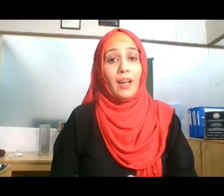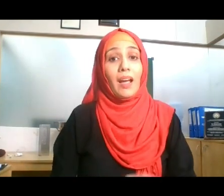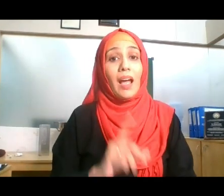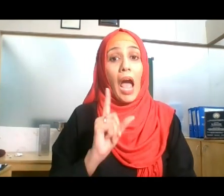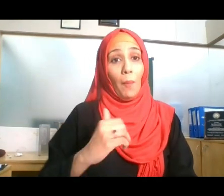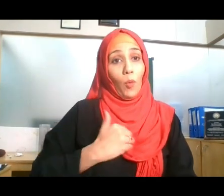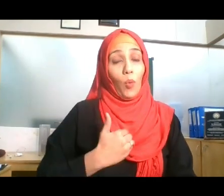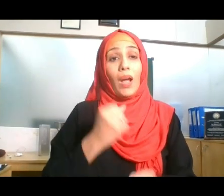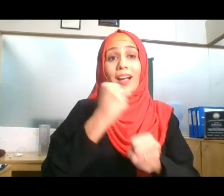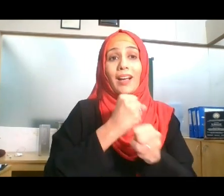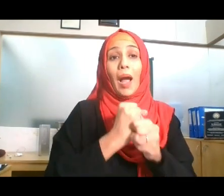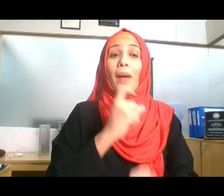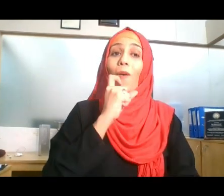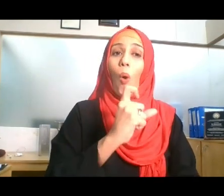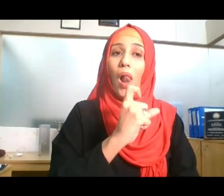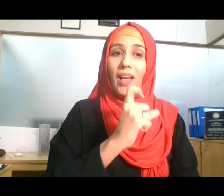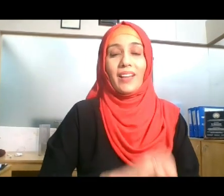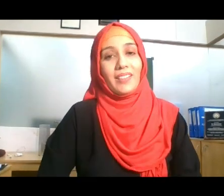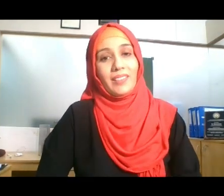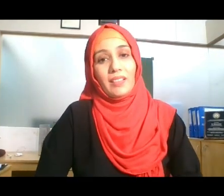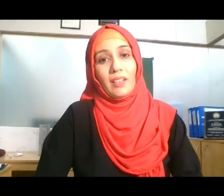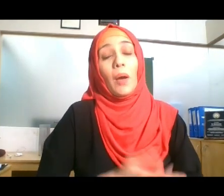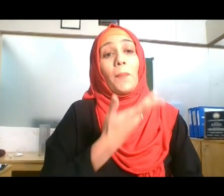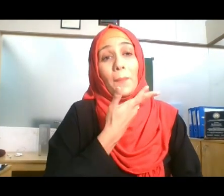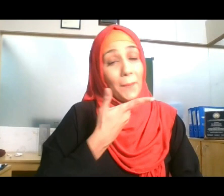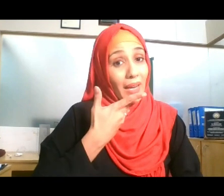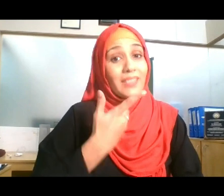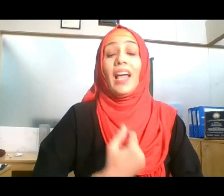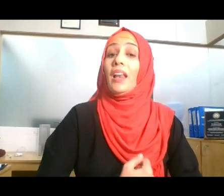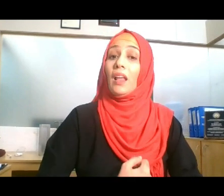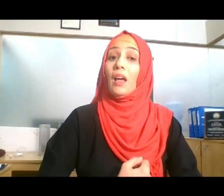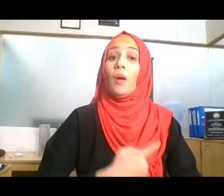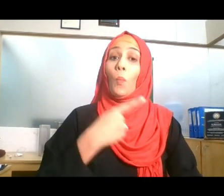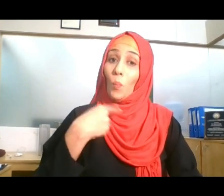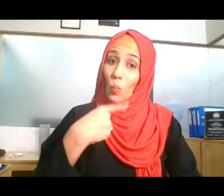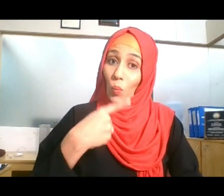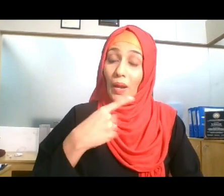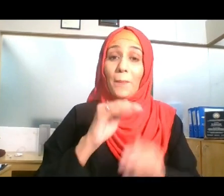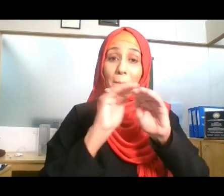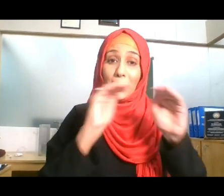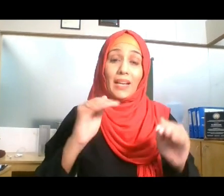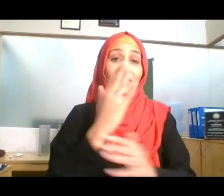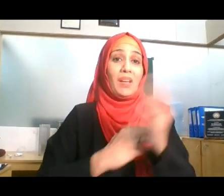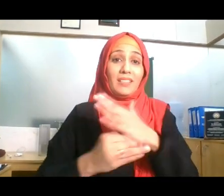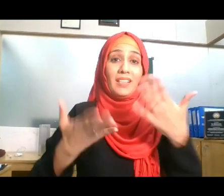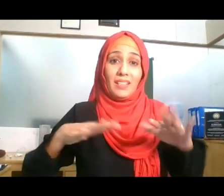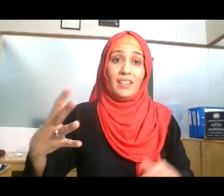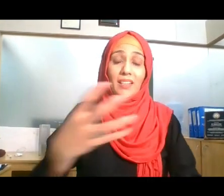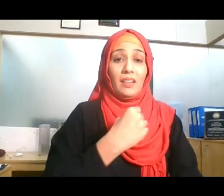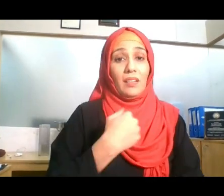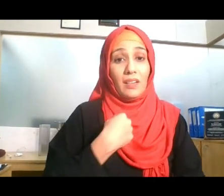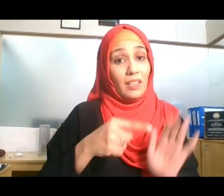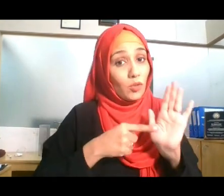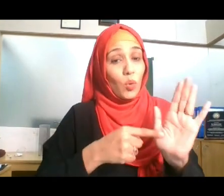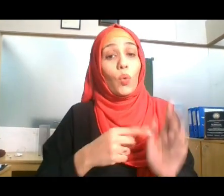in a government college, but willing to be the spokesperson for students with disability and showing what they